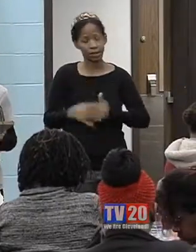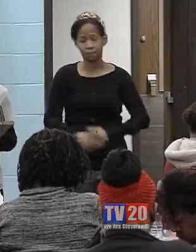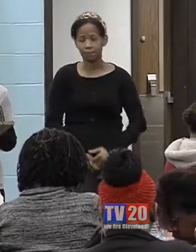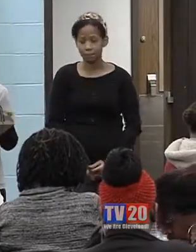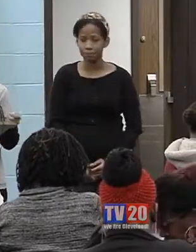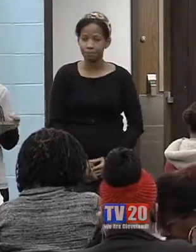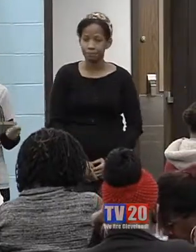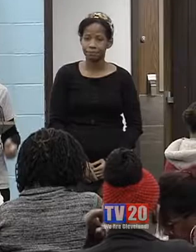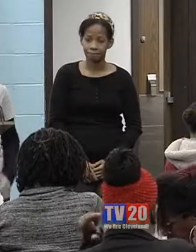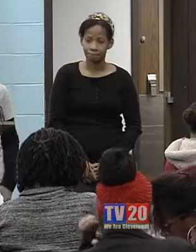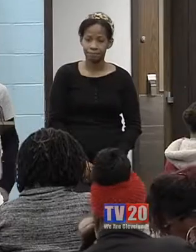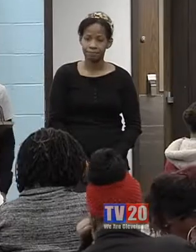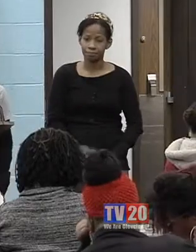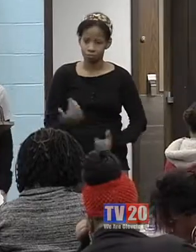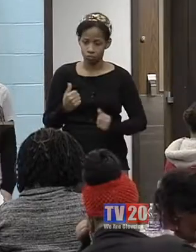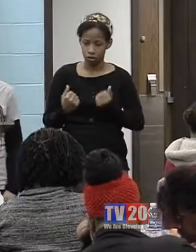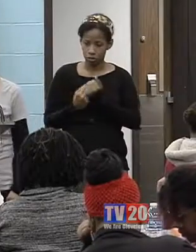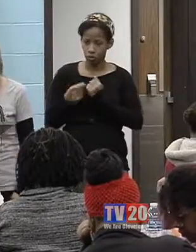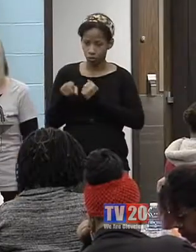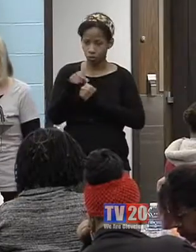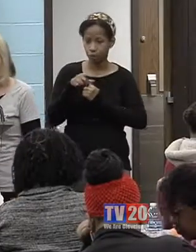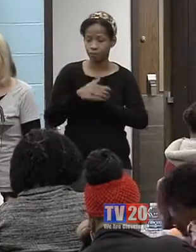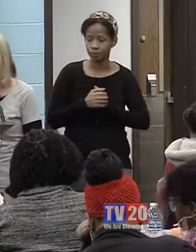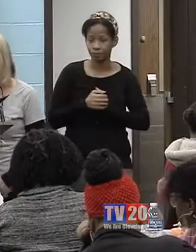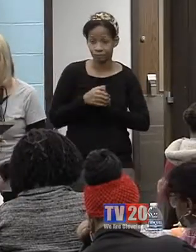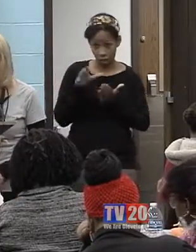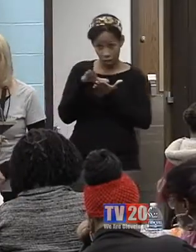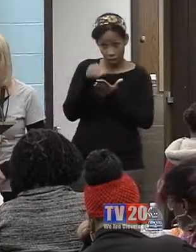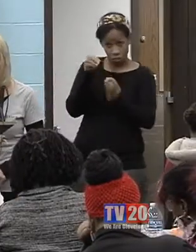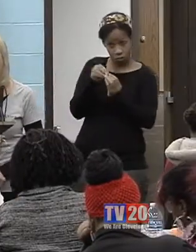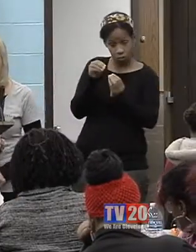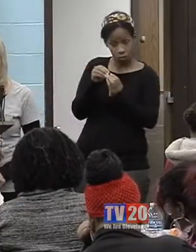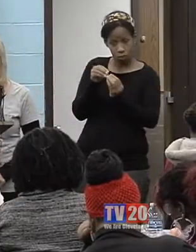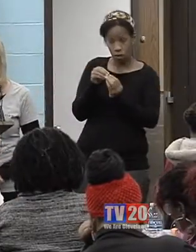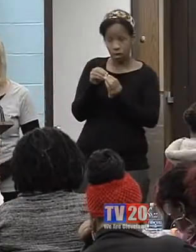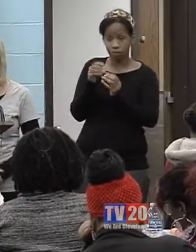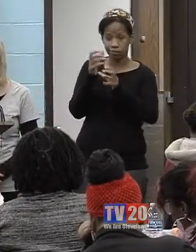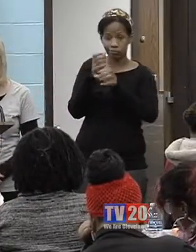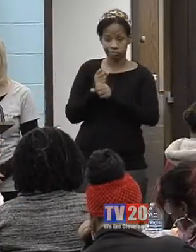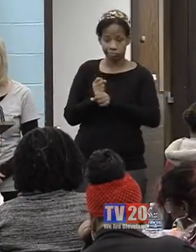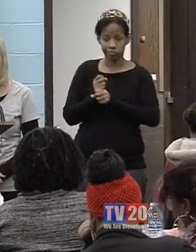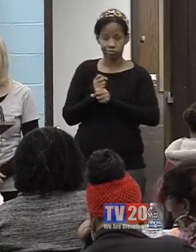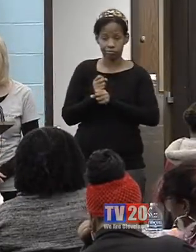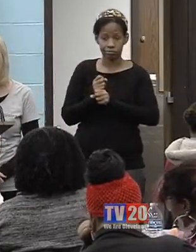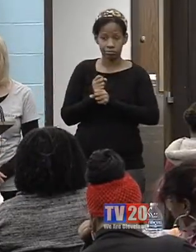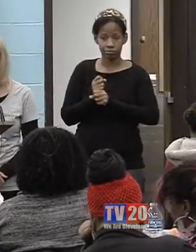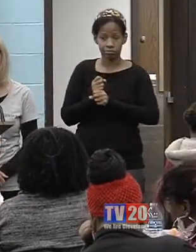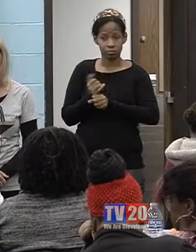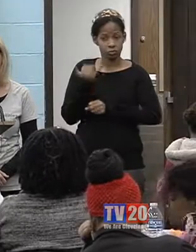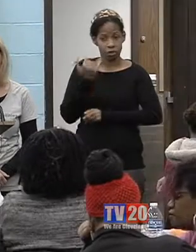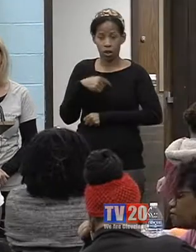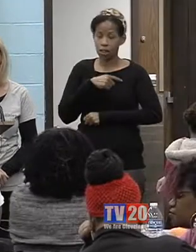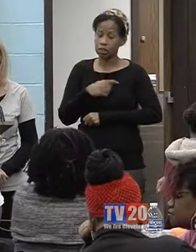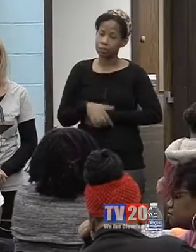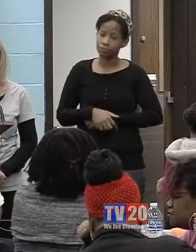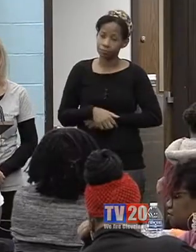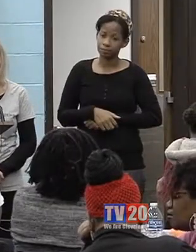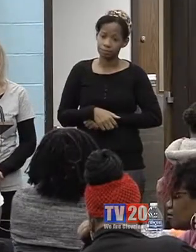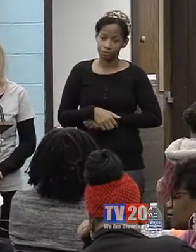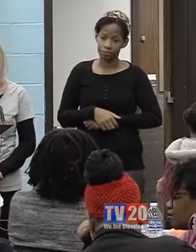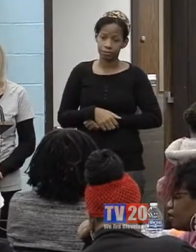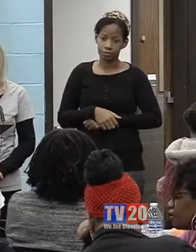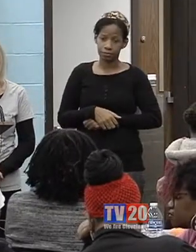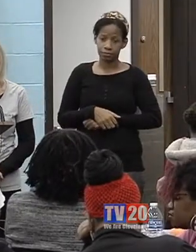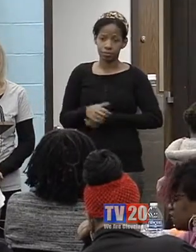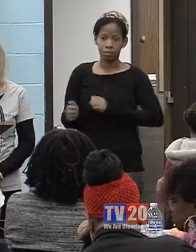somebody. Be our ambassadors. And if you want to learn more than just an abbreviated version, call us and give it. Alicia actually